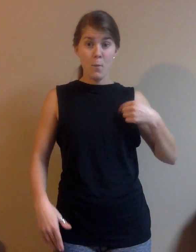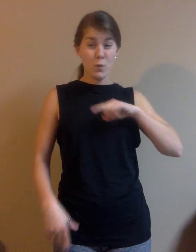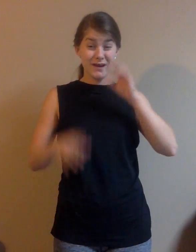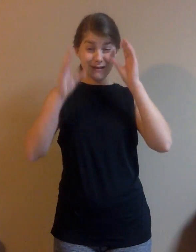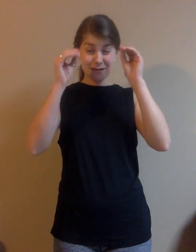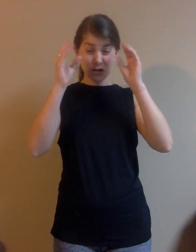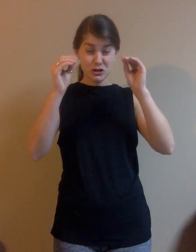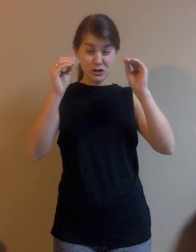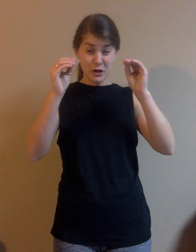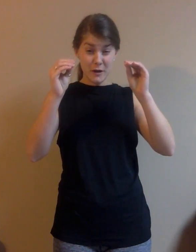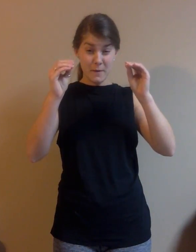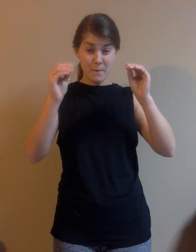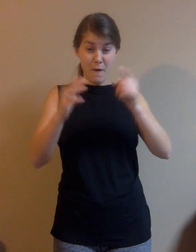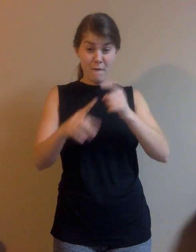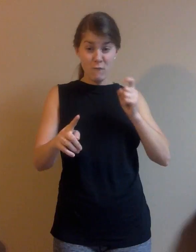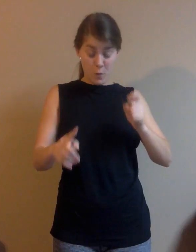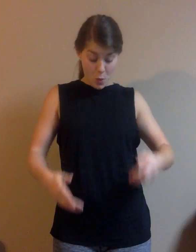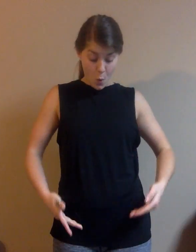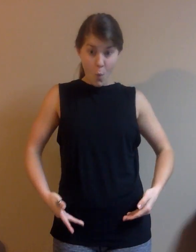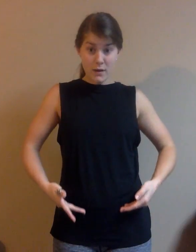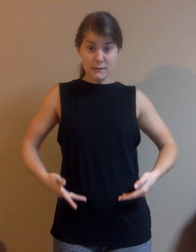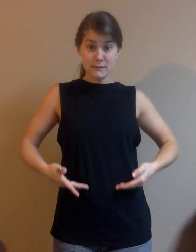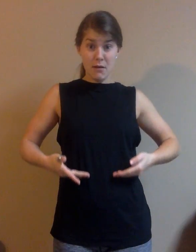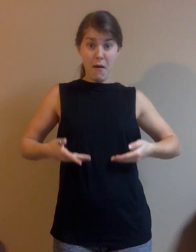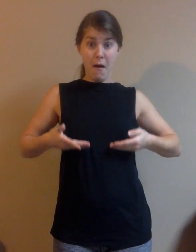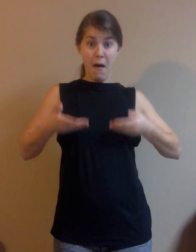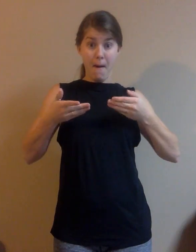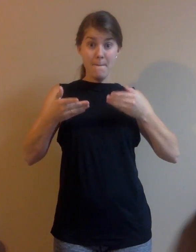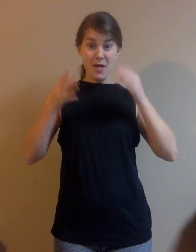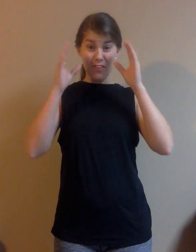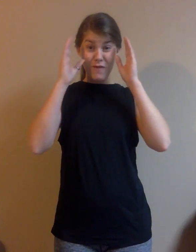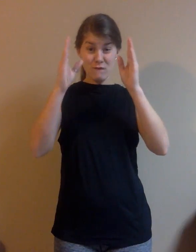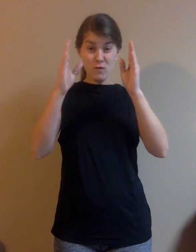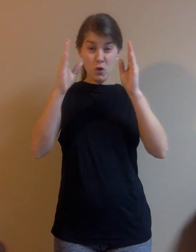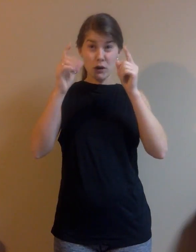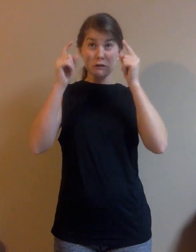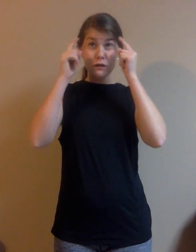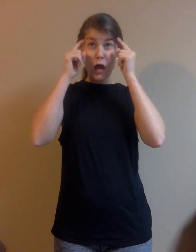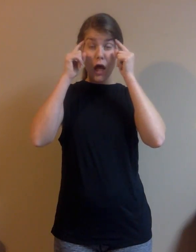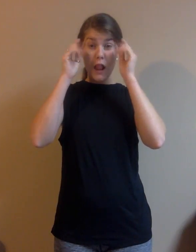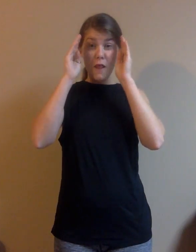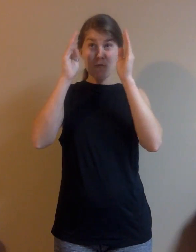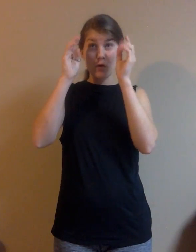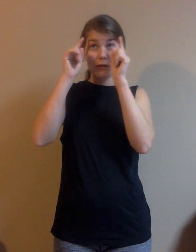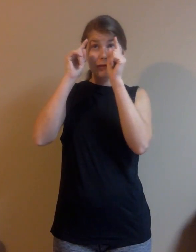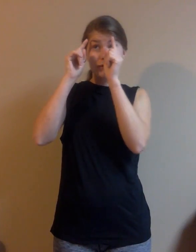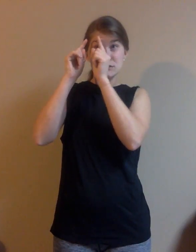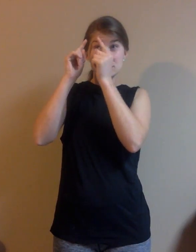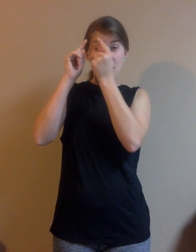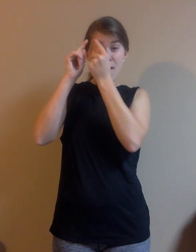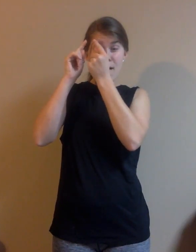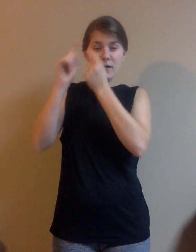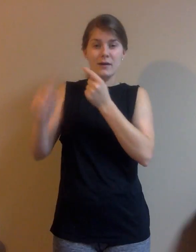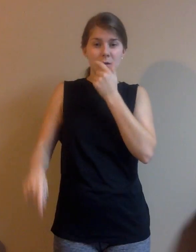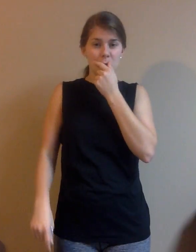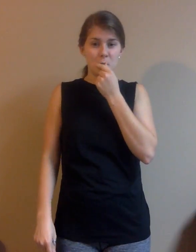side. If you were to visit education as an alien and say, what's it for, public education, I think you'd have to conclude,